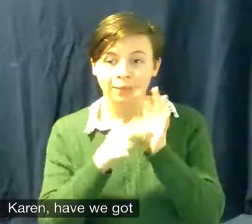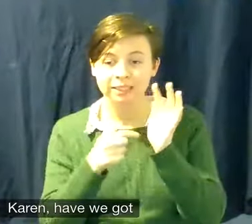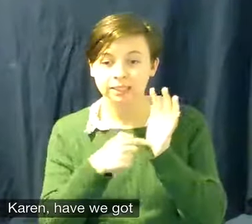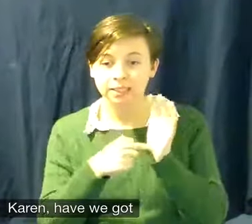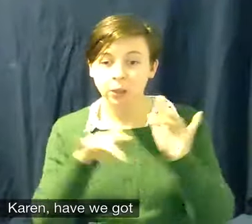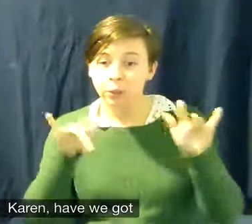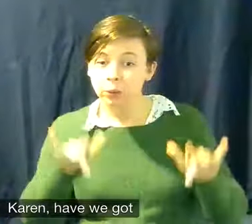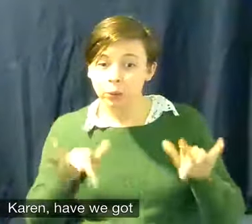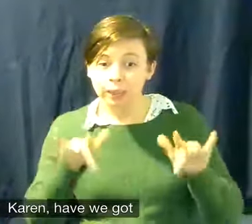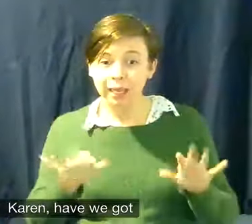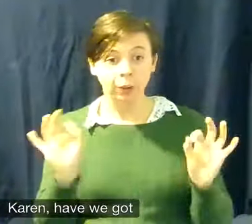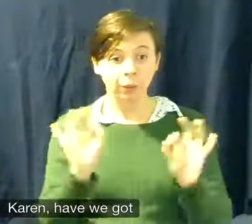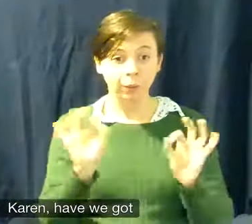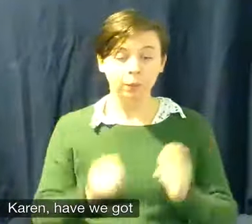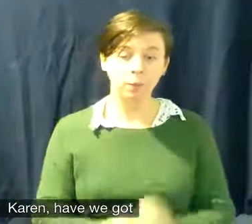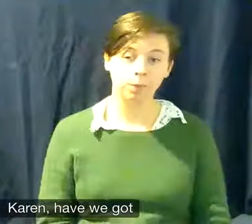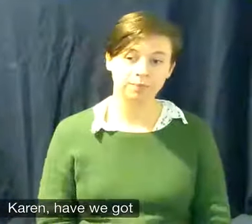yet.